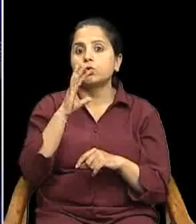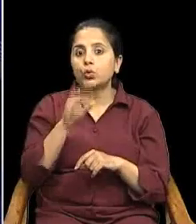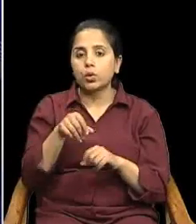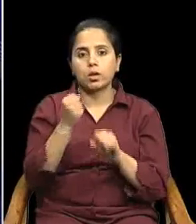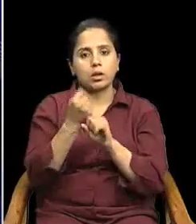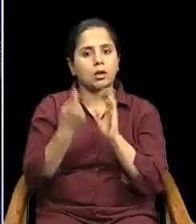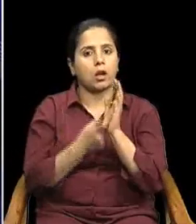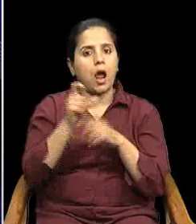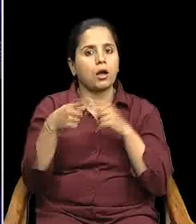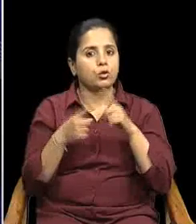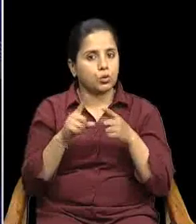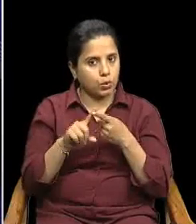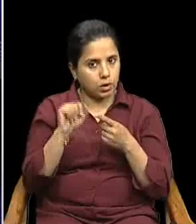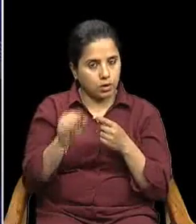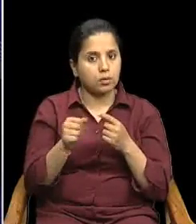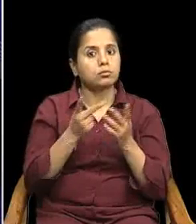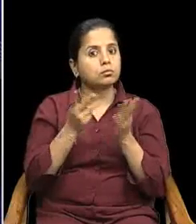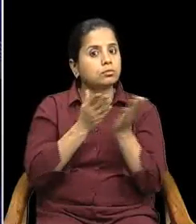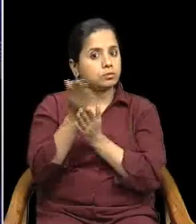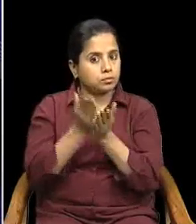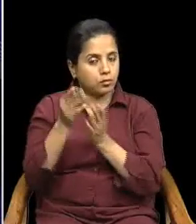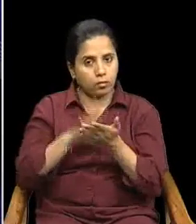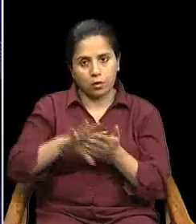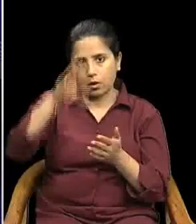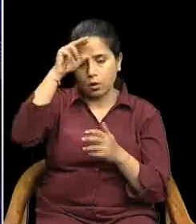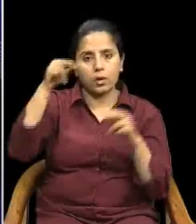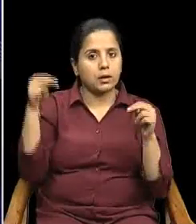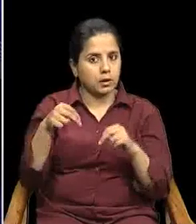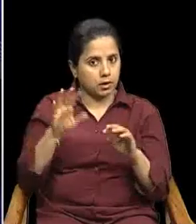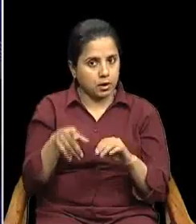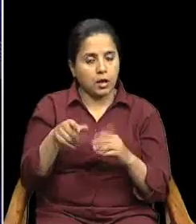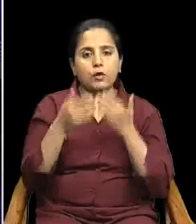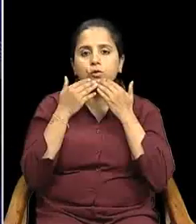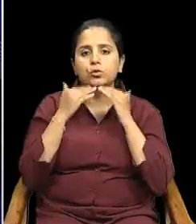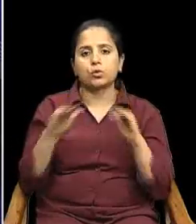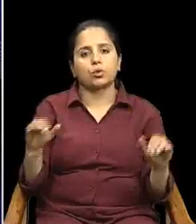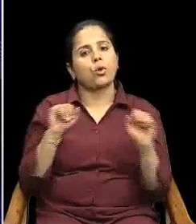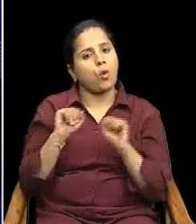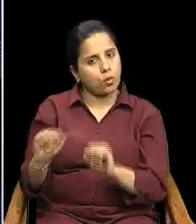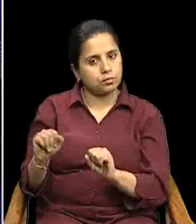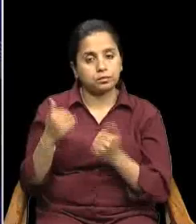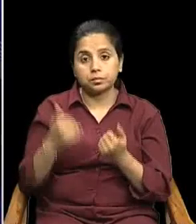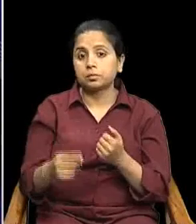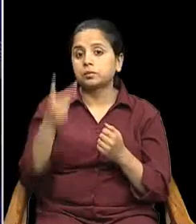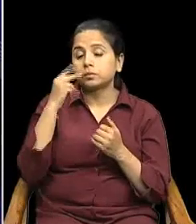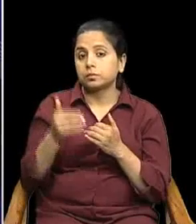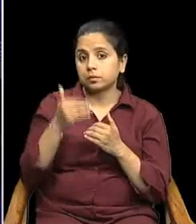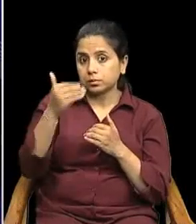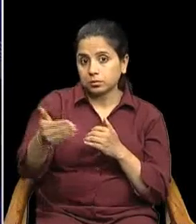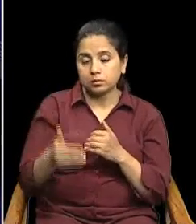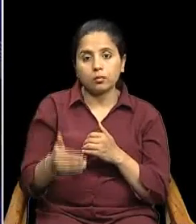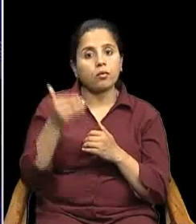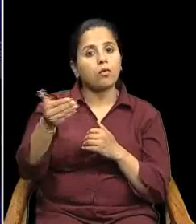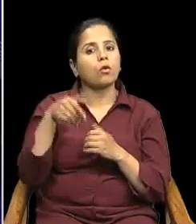graduate attributes considering the learning needs of the students. Let us move on to the